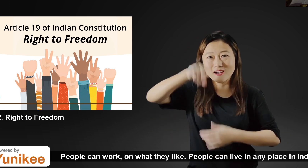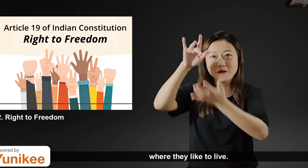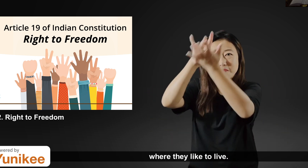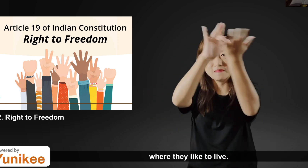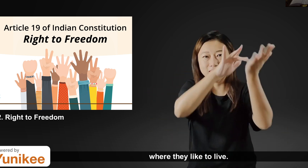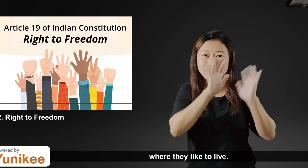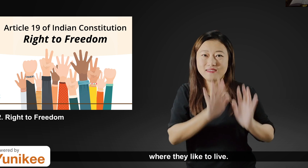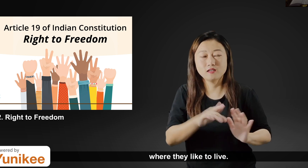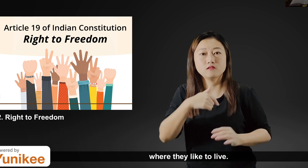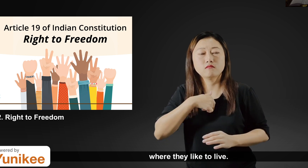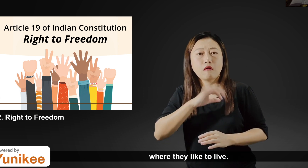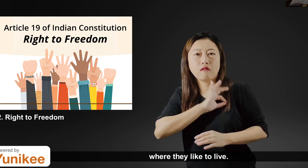where they like to live